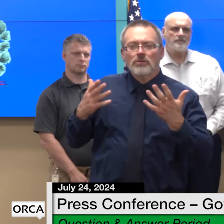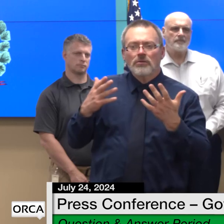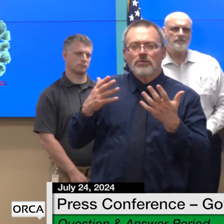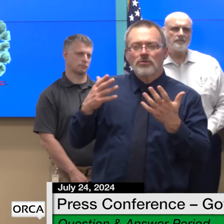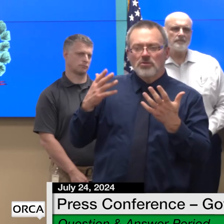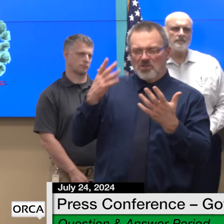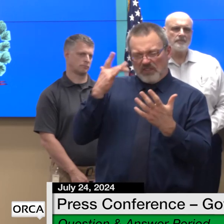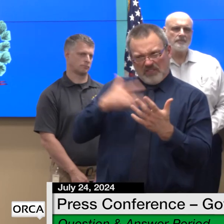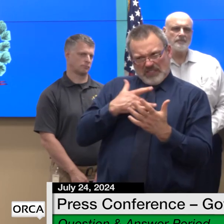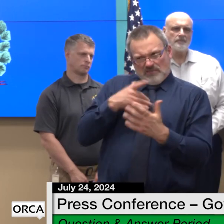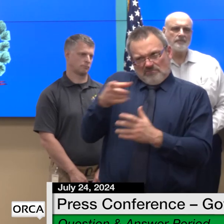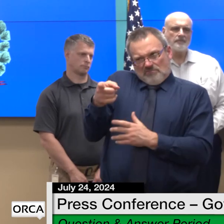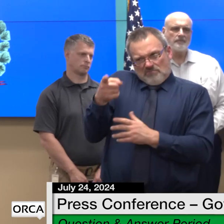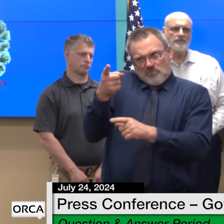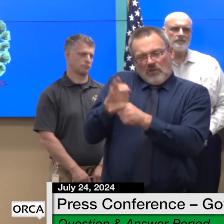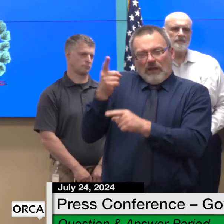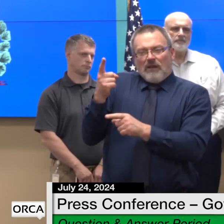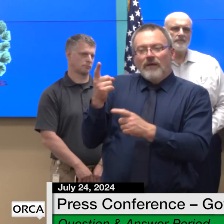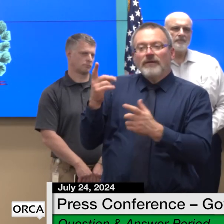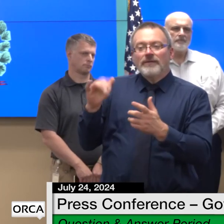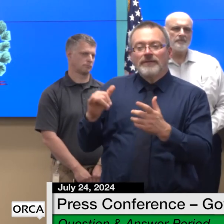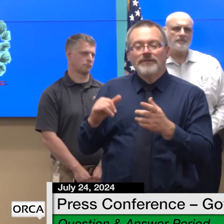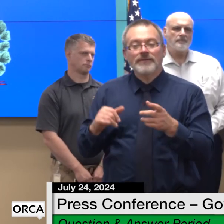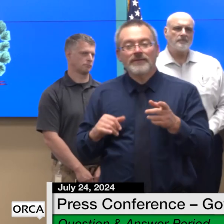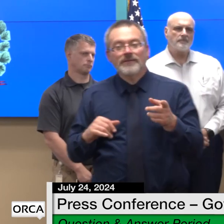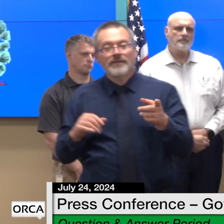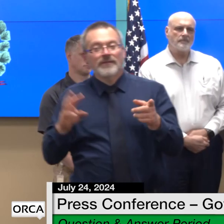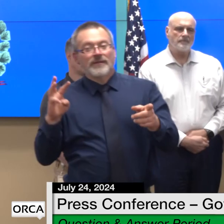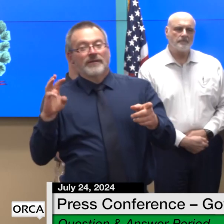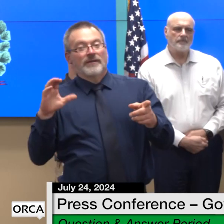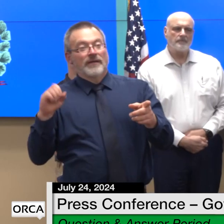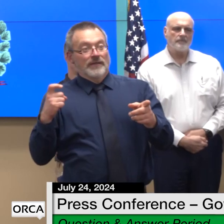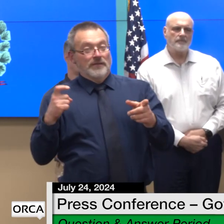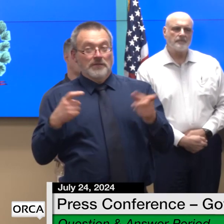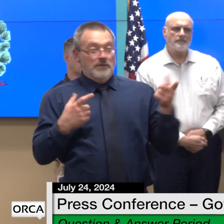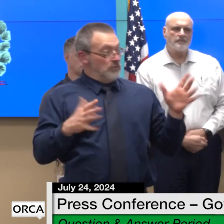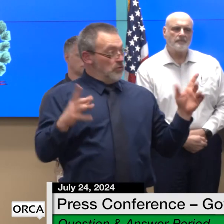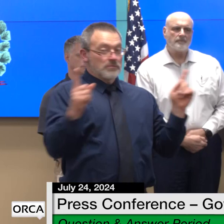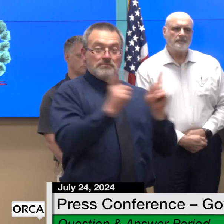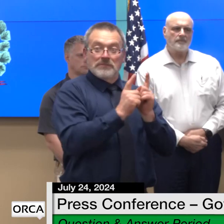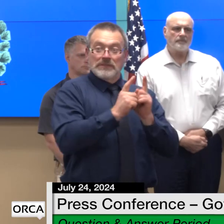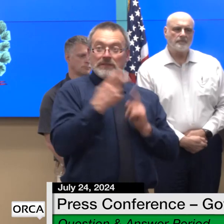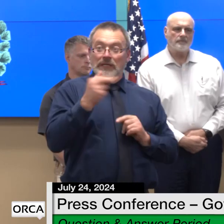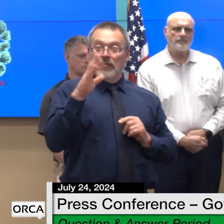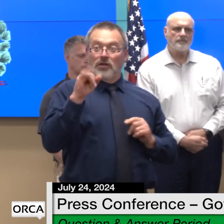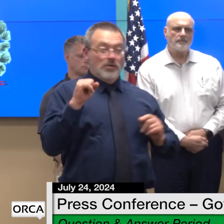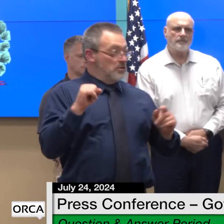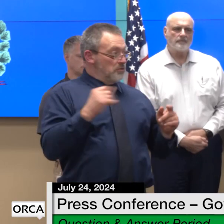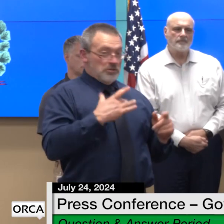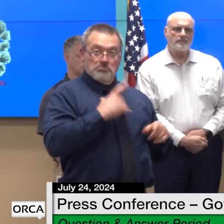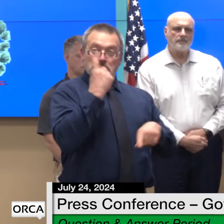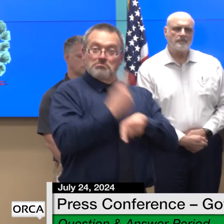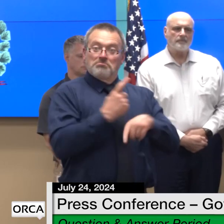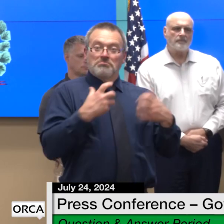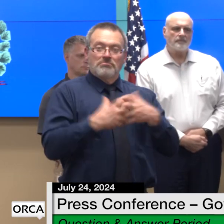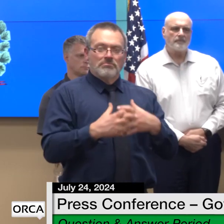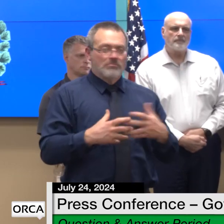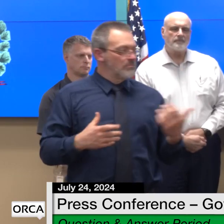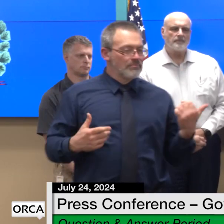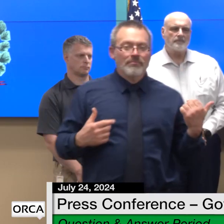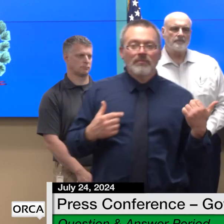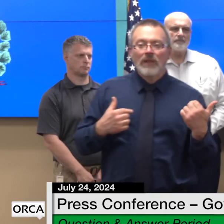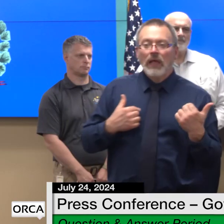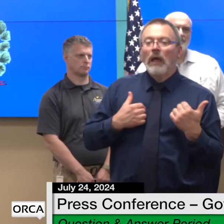Have you met her, and what do you think how she'd be for the job, potentially? I really don't know her. I have met